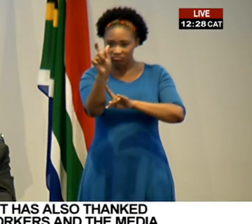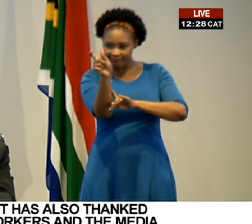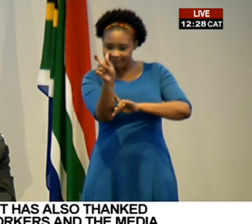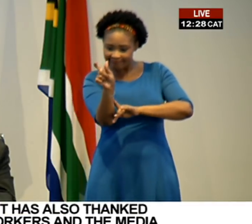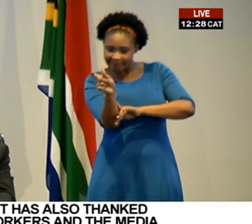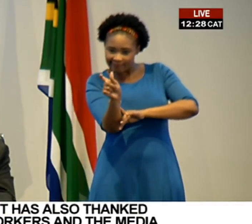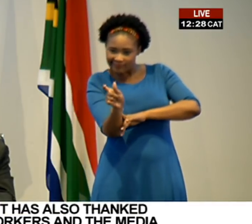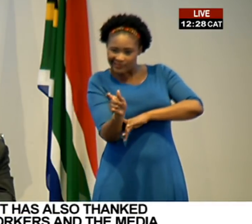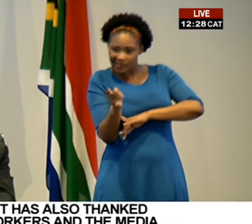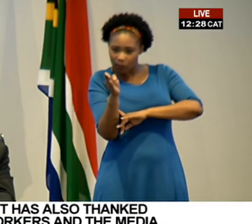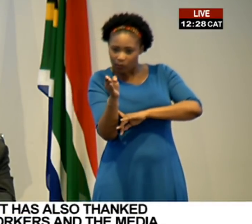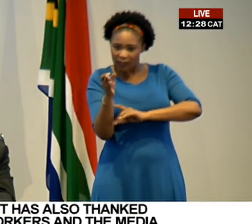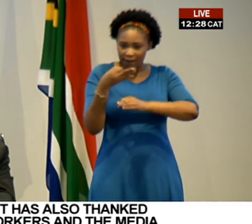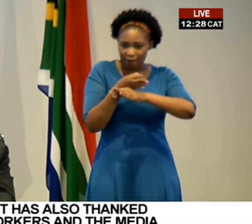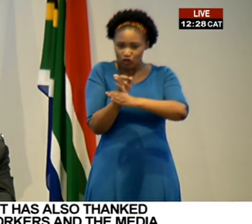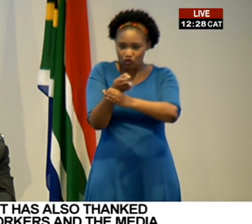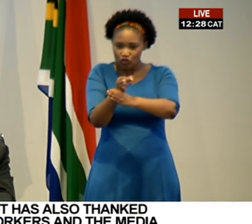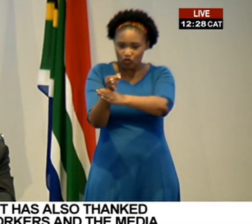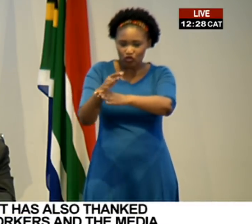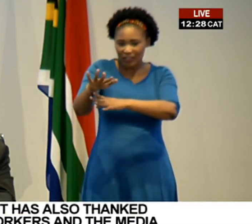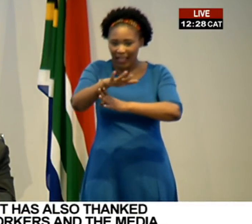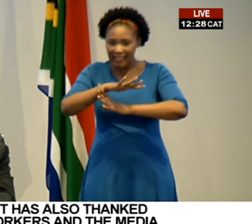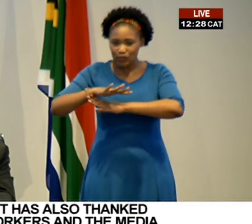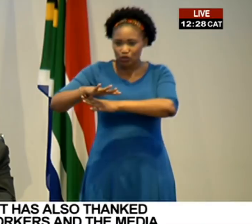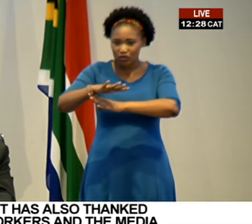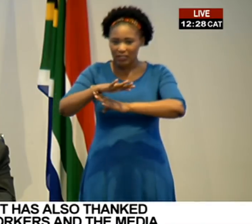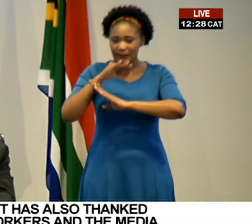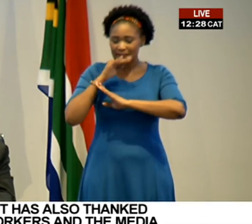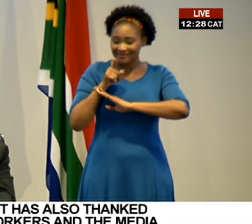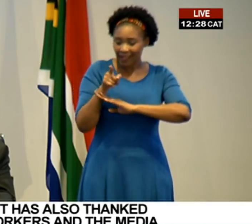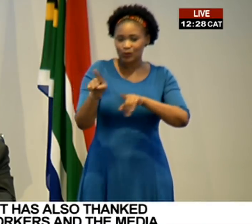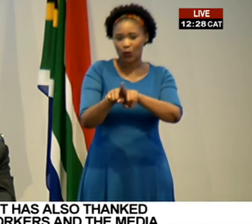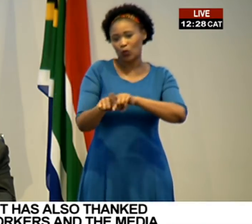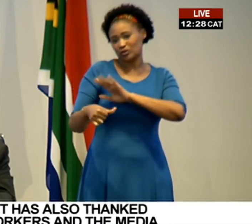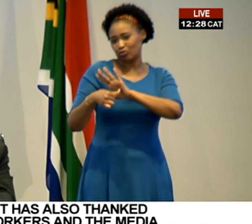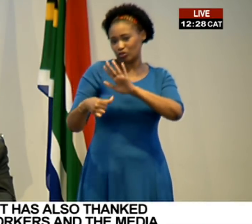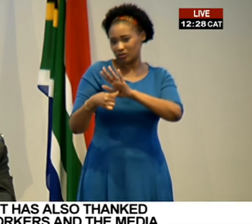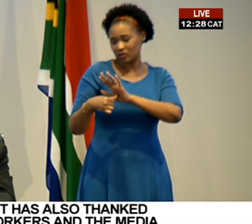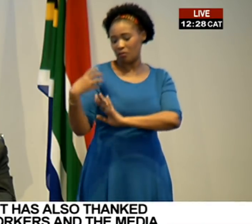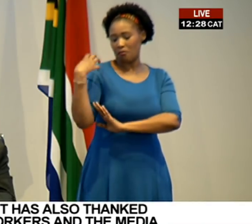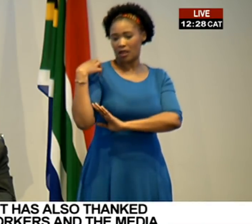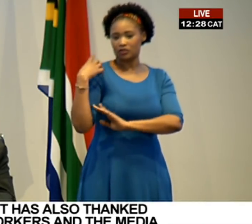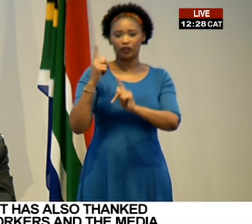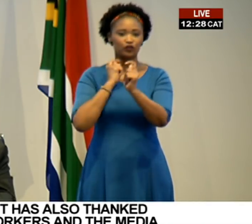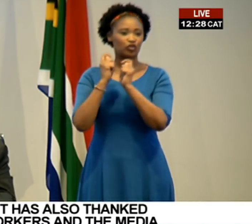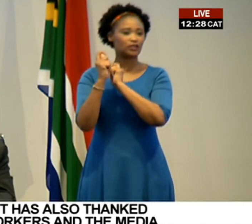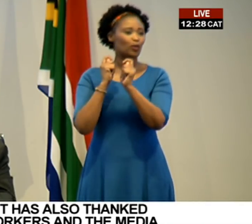important in the fishing industry. So that is also key. Minister of Transport